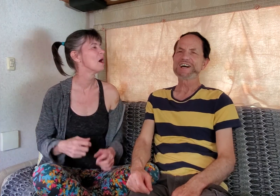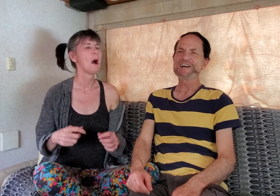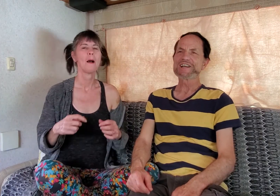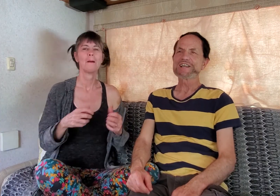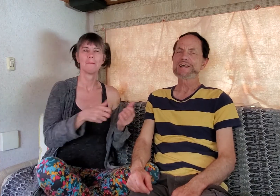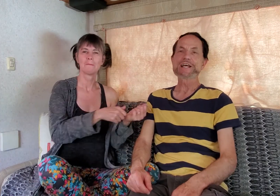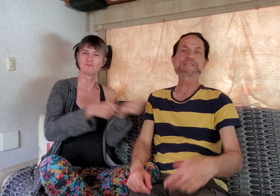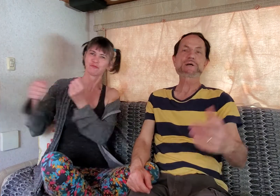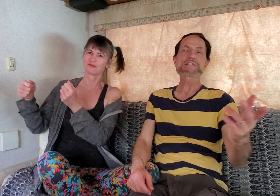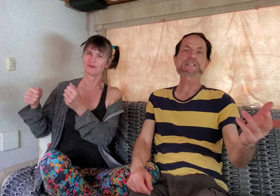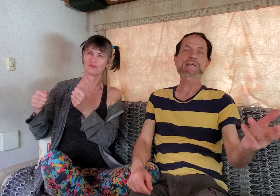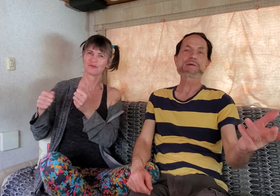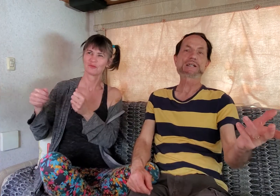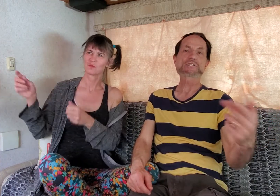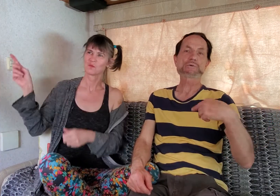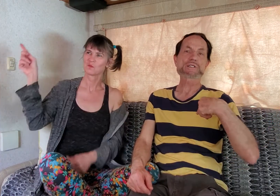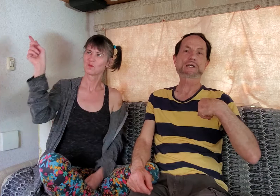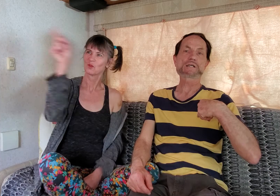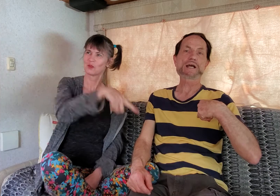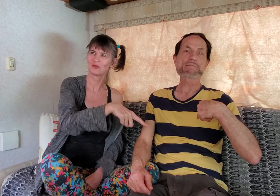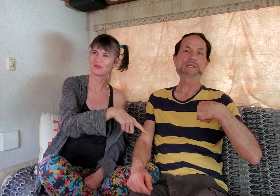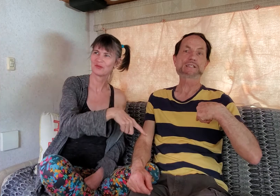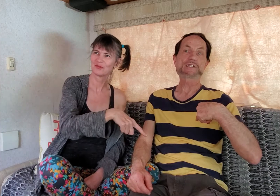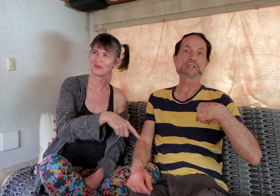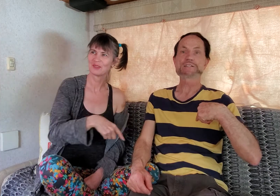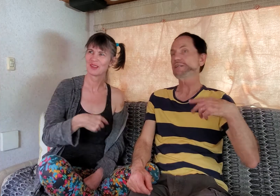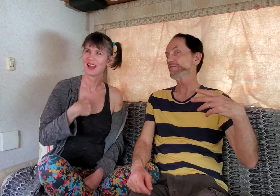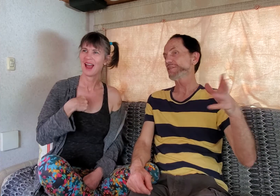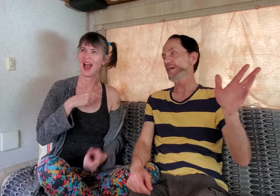right. That's the thing about a storyteller like me is I change it every time.